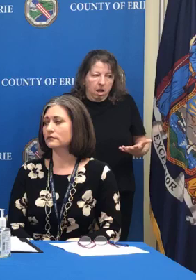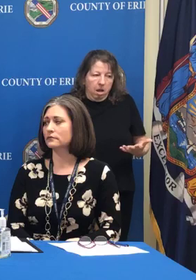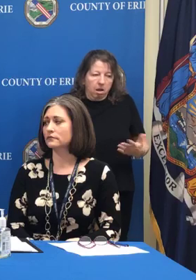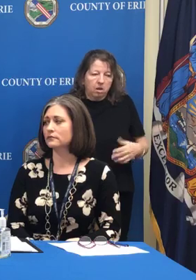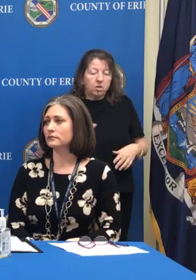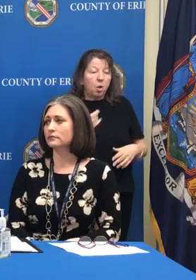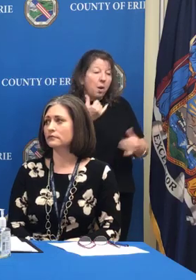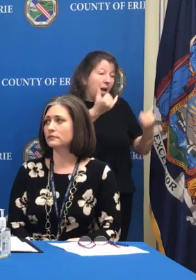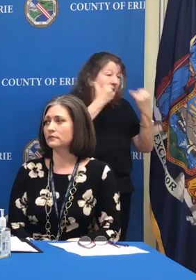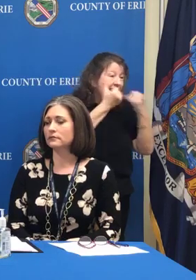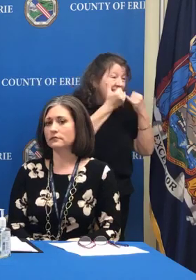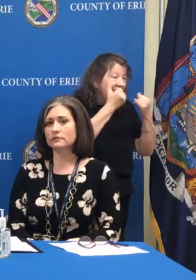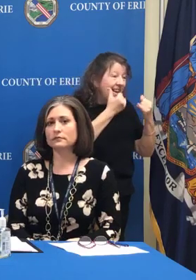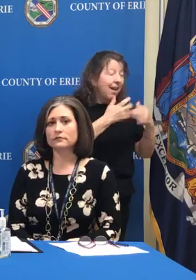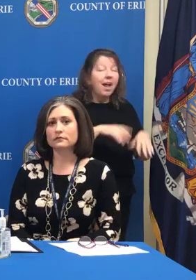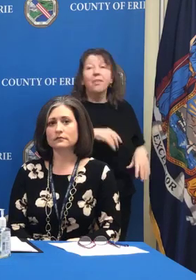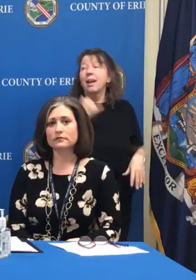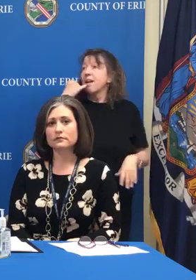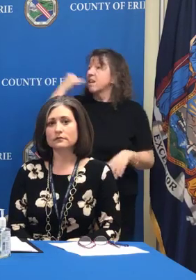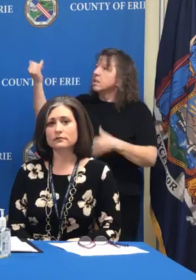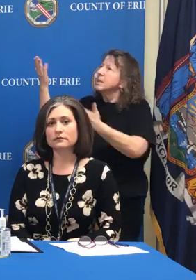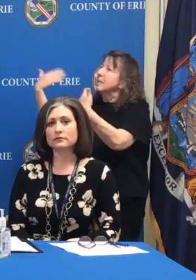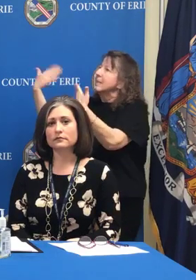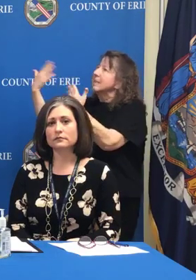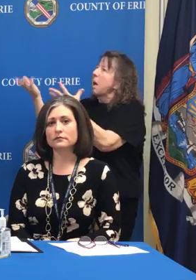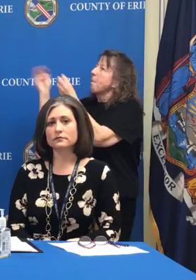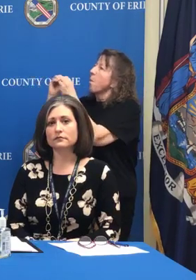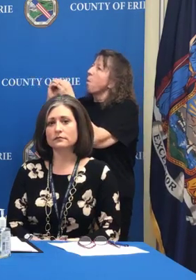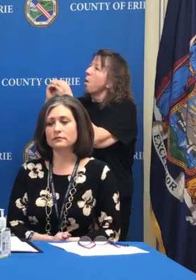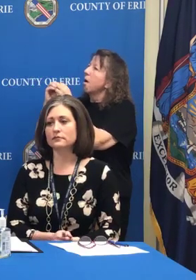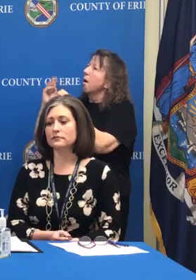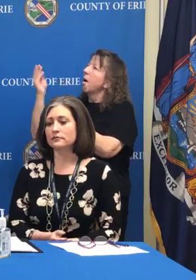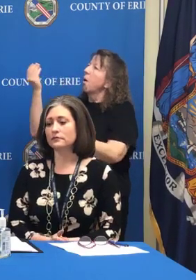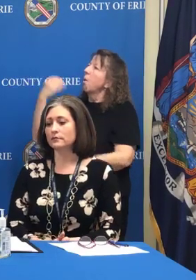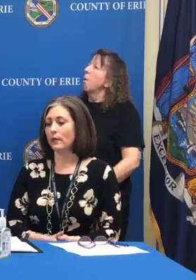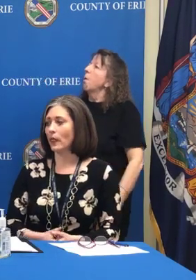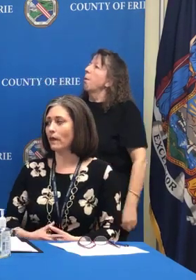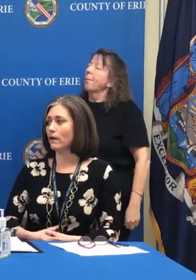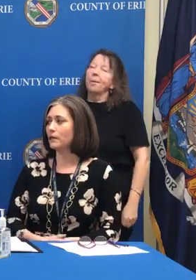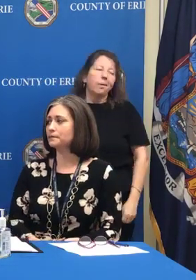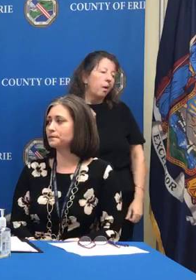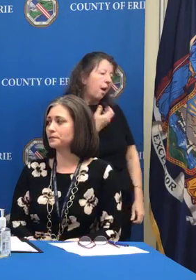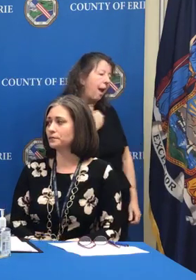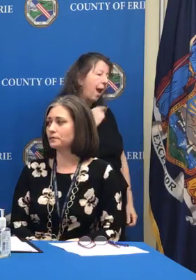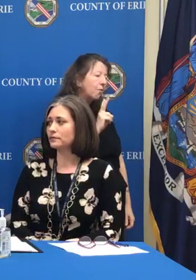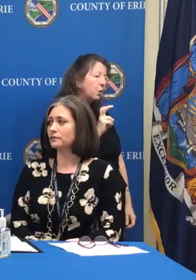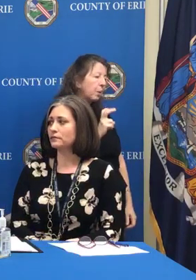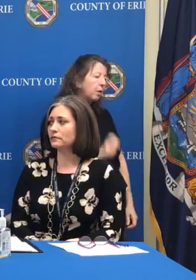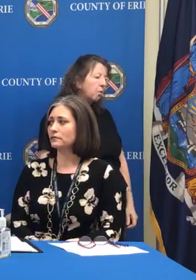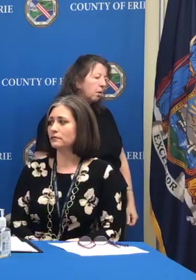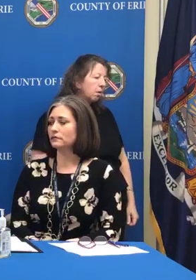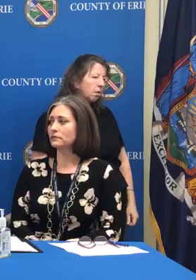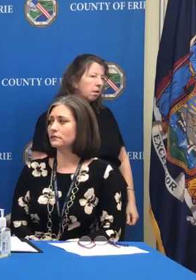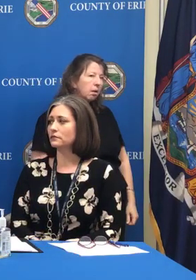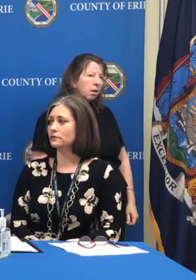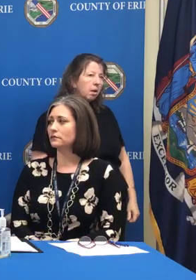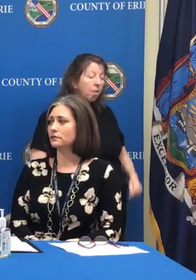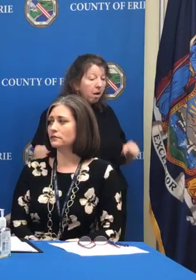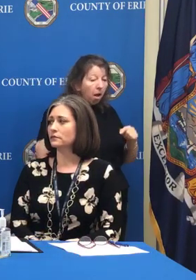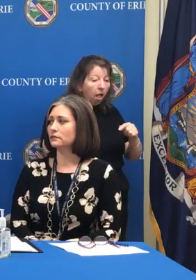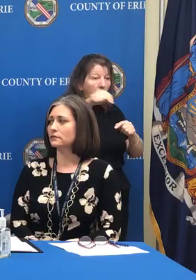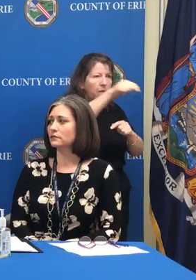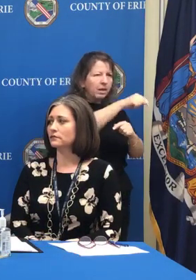off the phone and say I was only able to acquire 200, and then hear from my counterparts elsewhere, it's like, how did you acquire